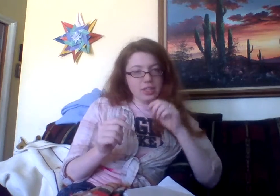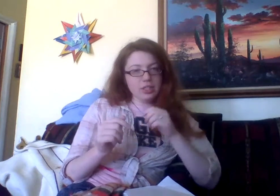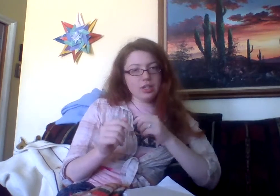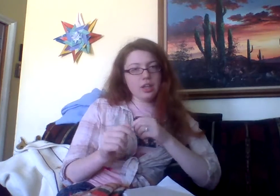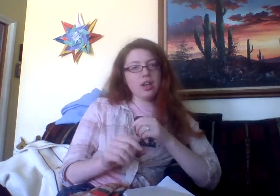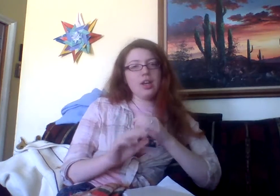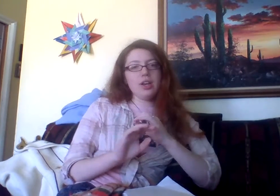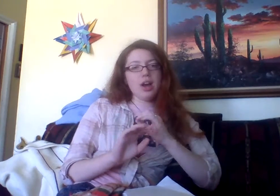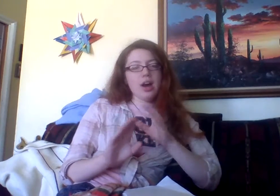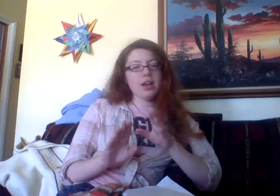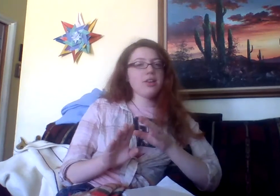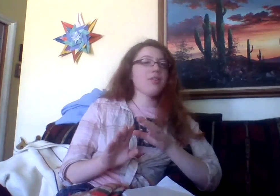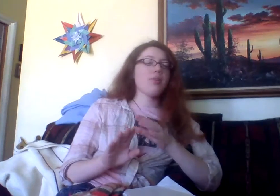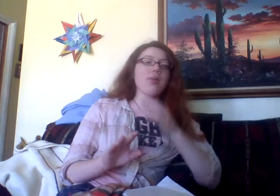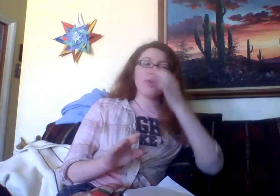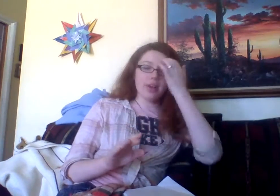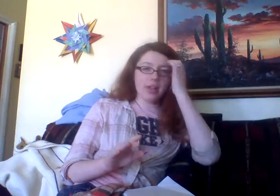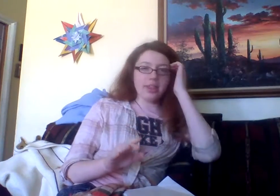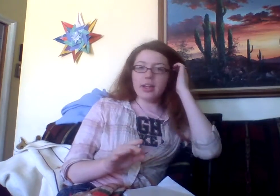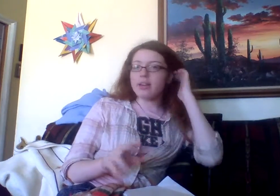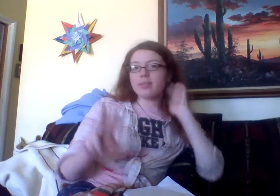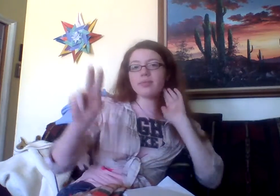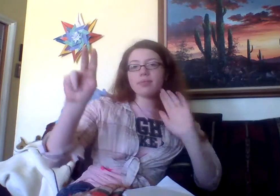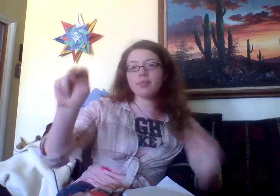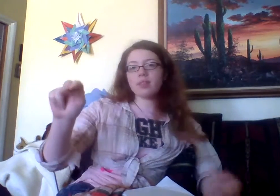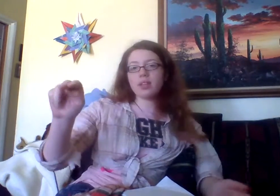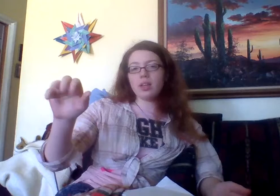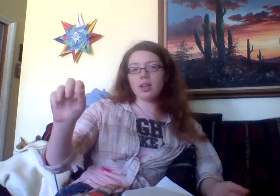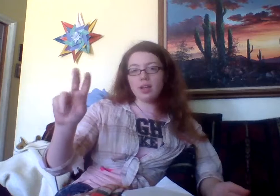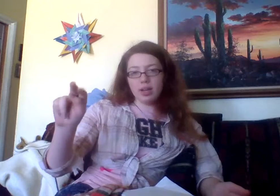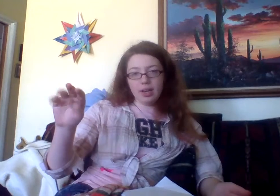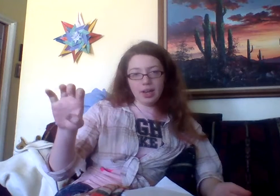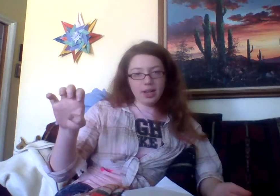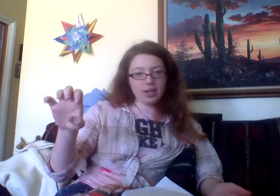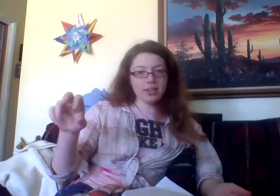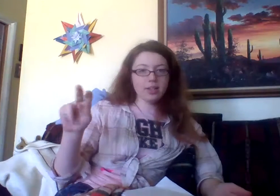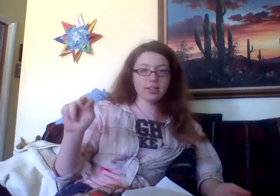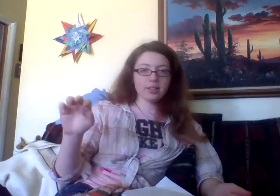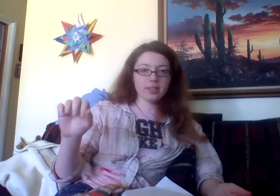is none or nothing. None,